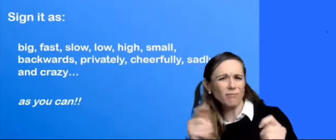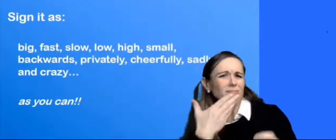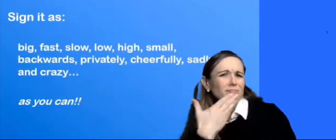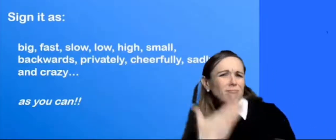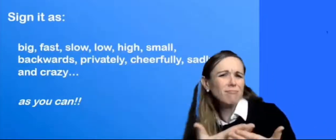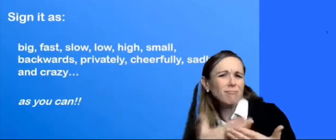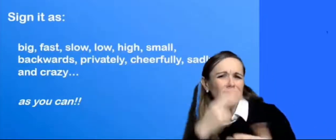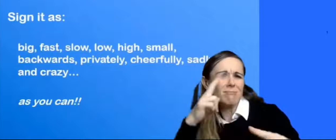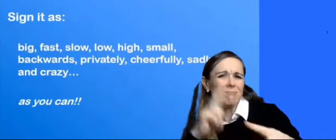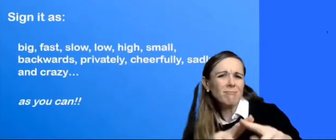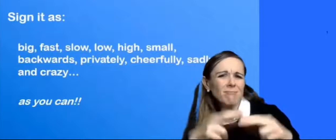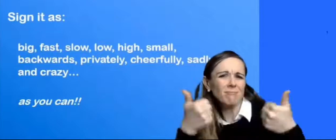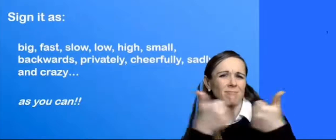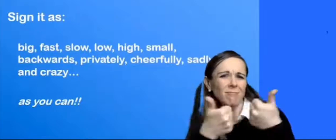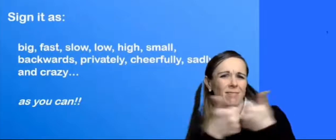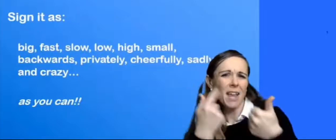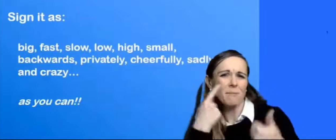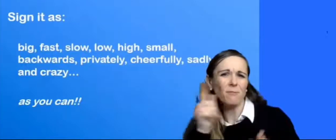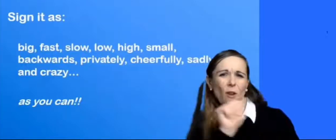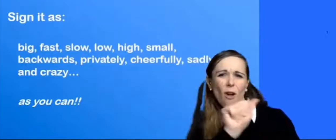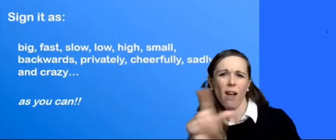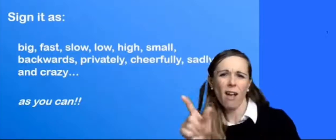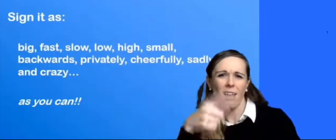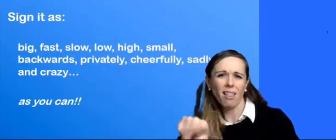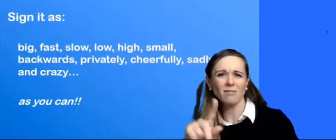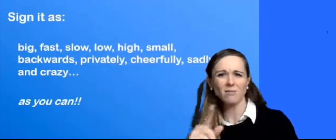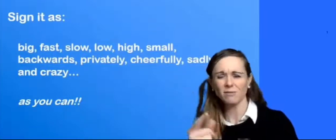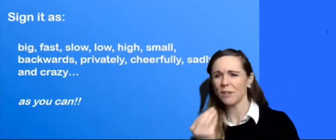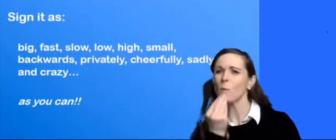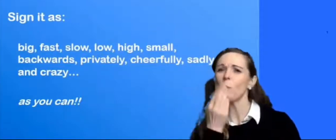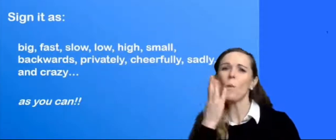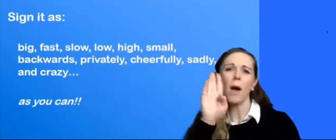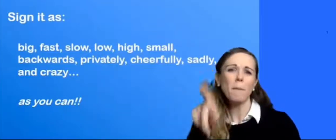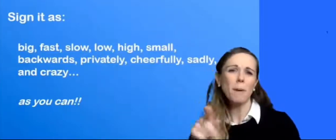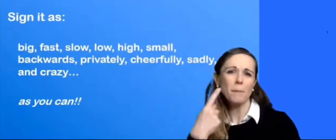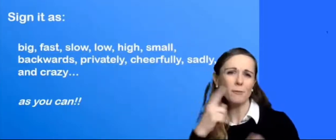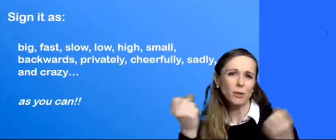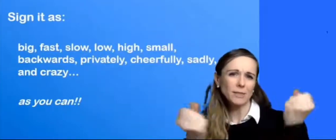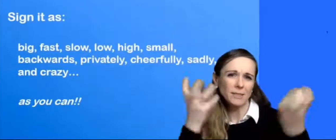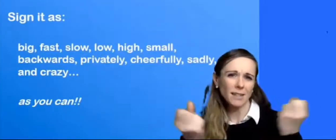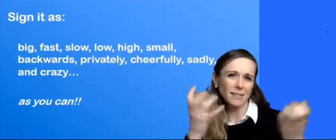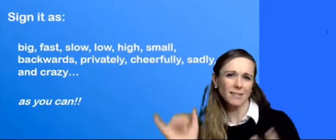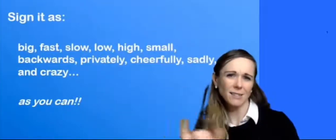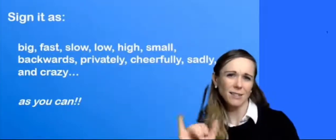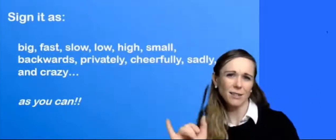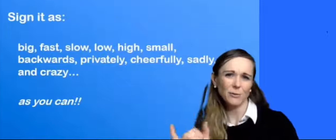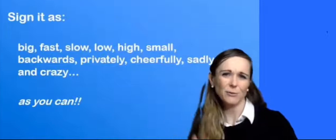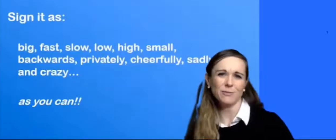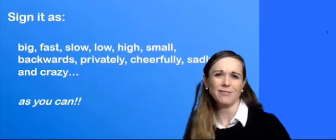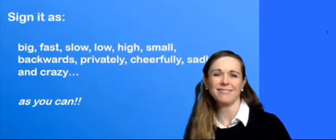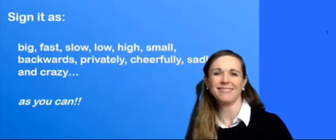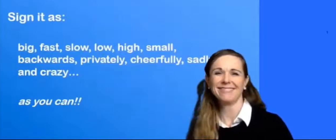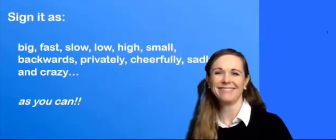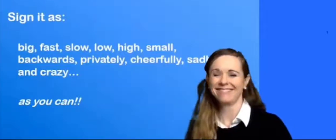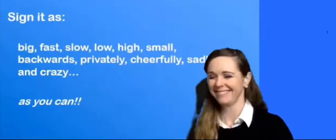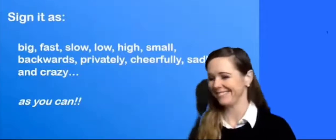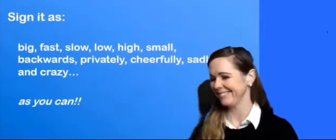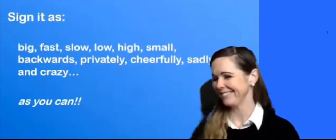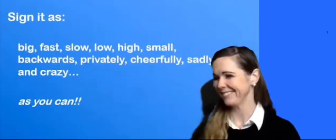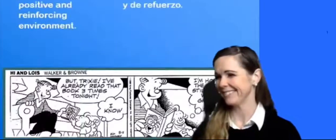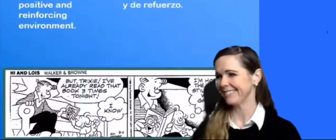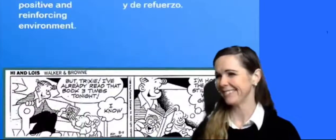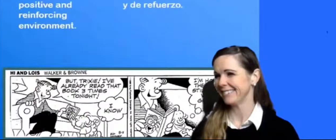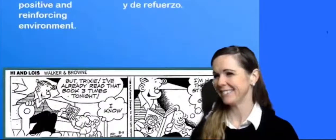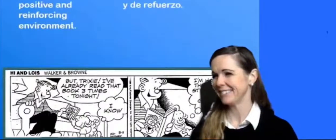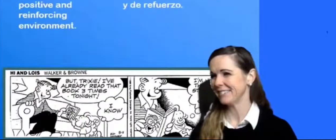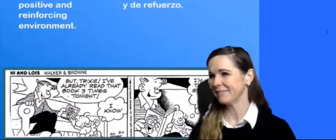signed it the best when we did it really fast? Or, just have fun with it. It's a game that everyone can participate in, and it